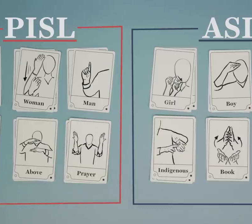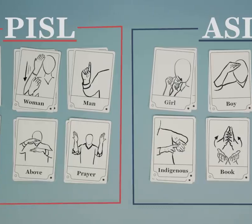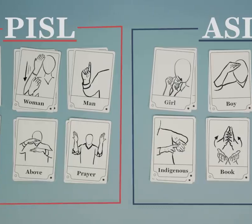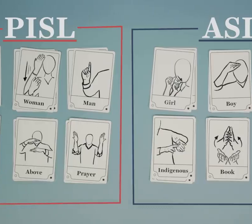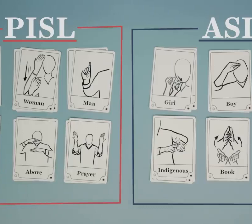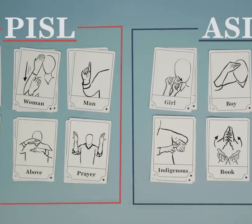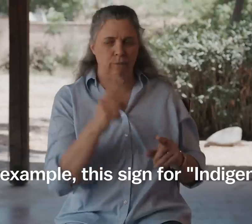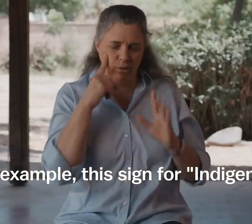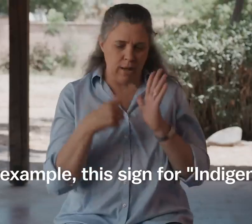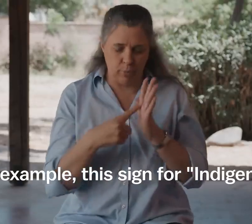ASL.